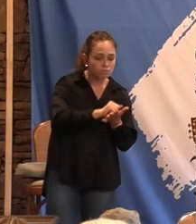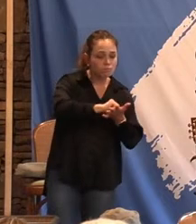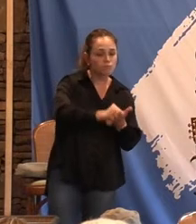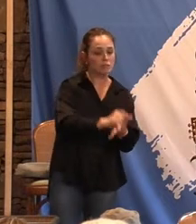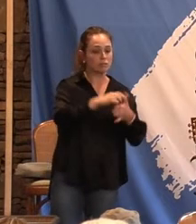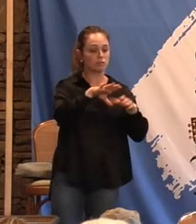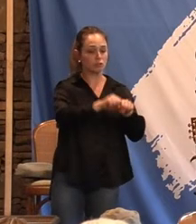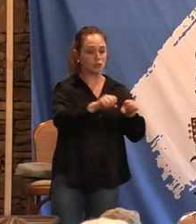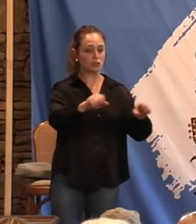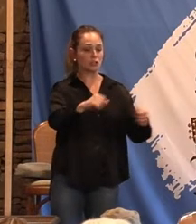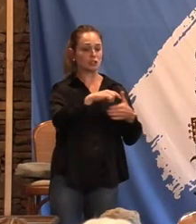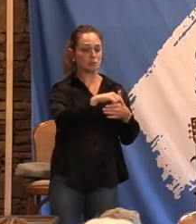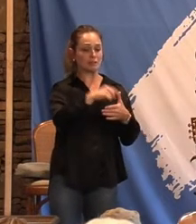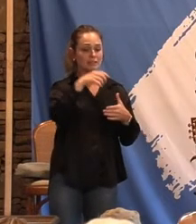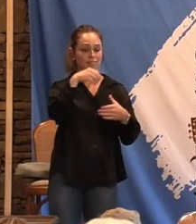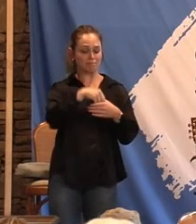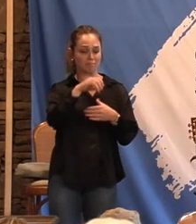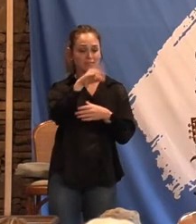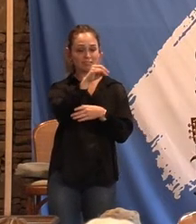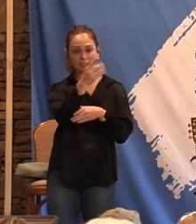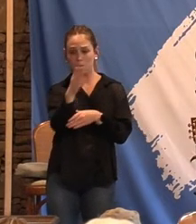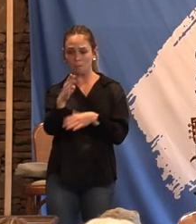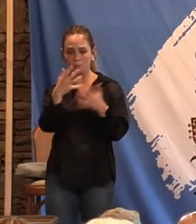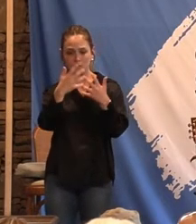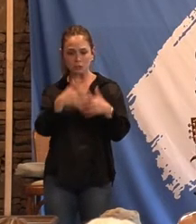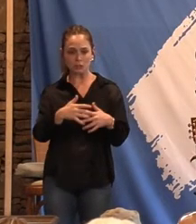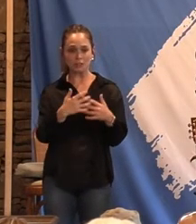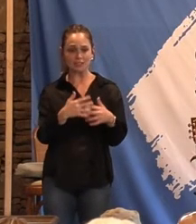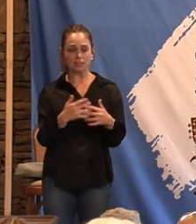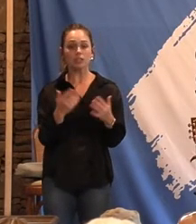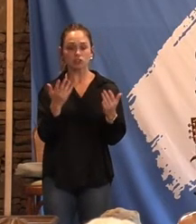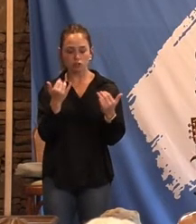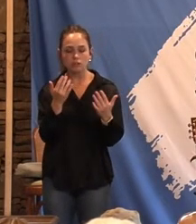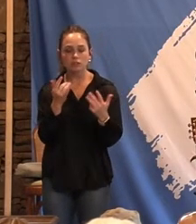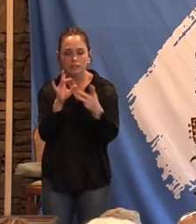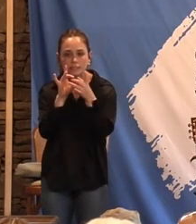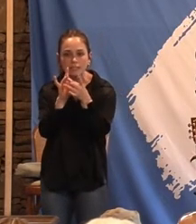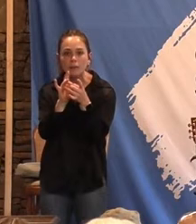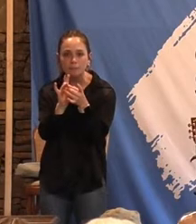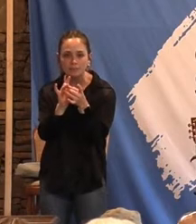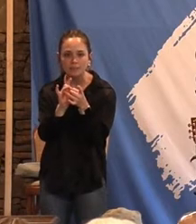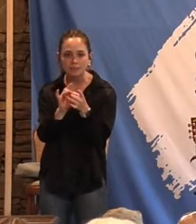in Dunderbeck's machine. Stay with me.